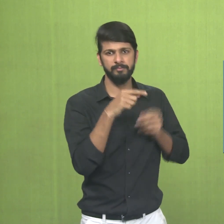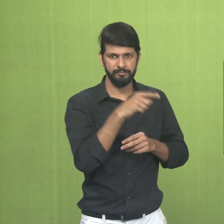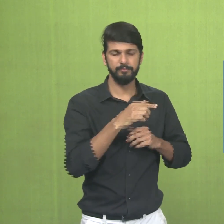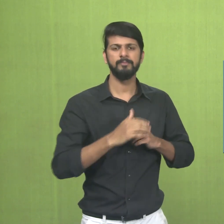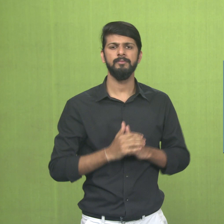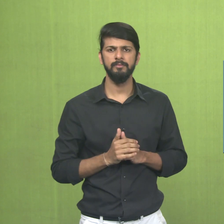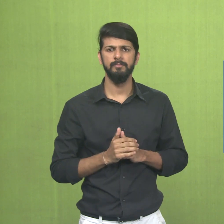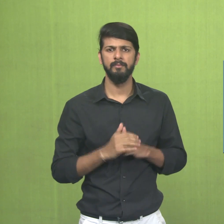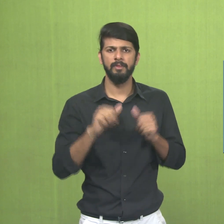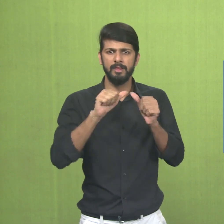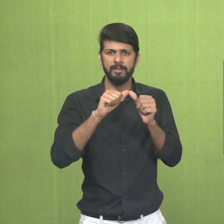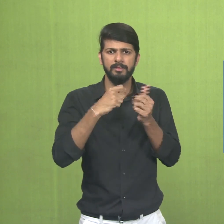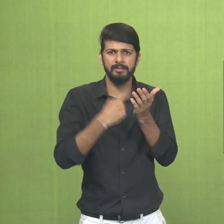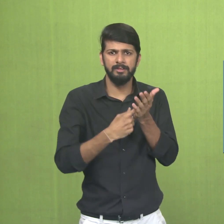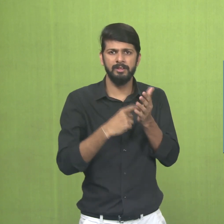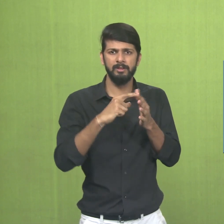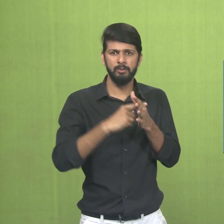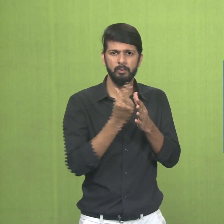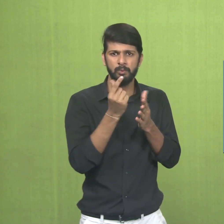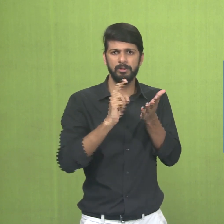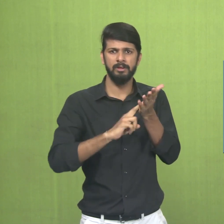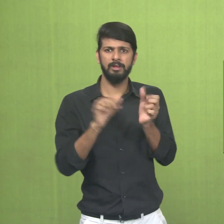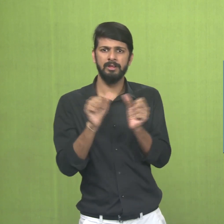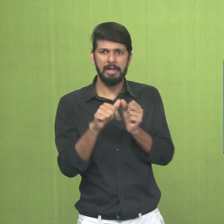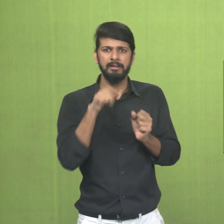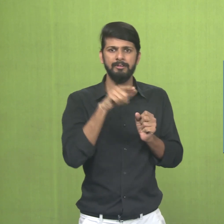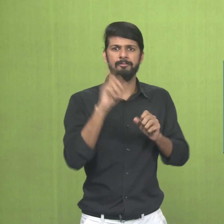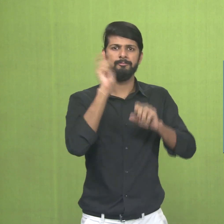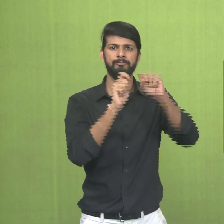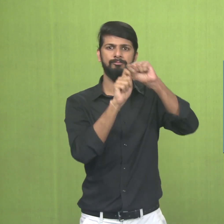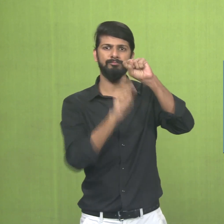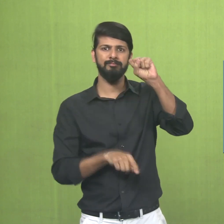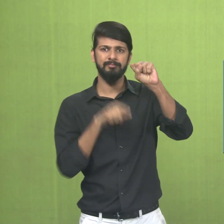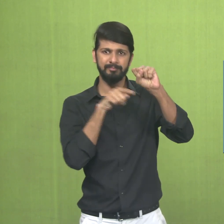as well as Arjuna and Subhadra.